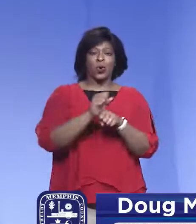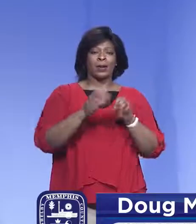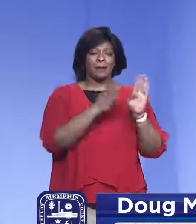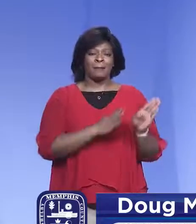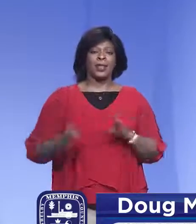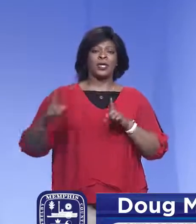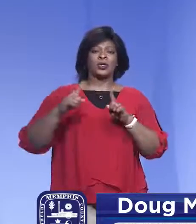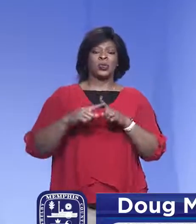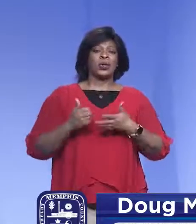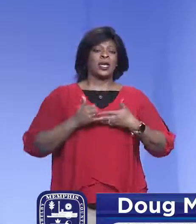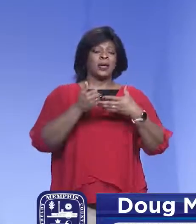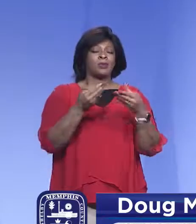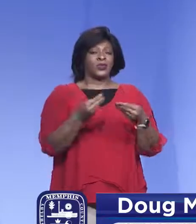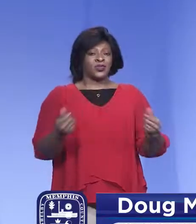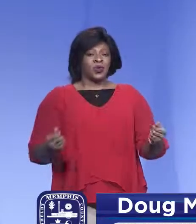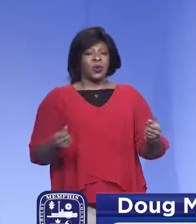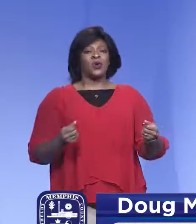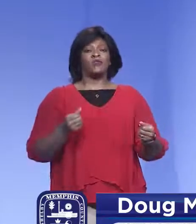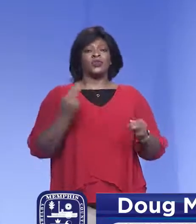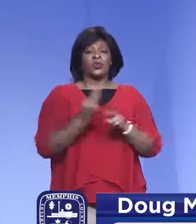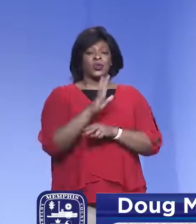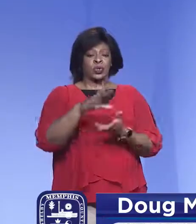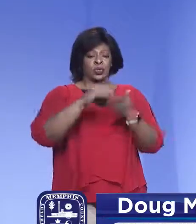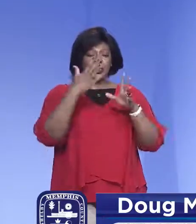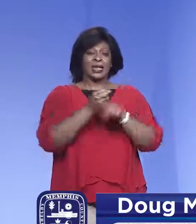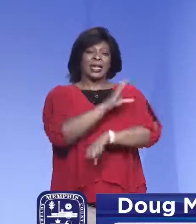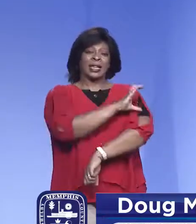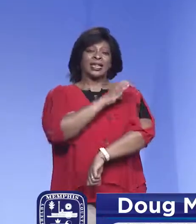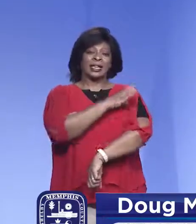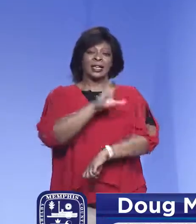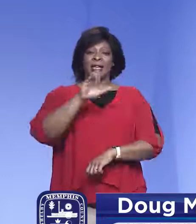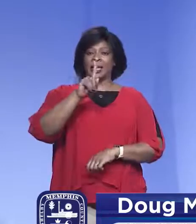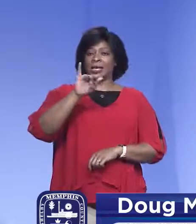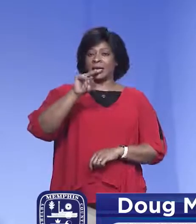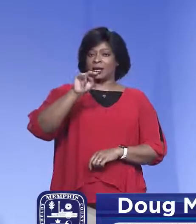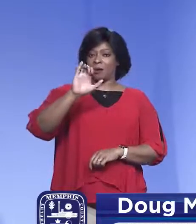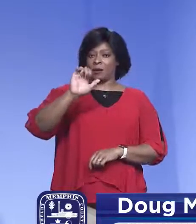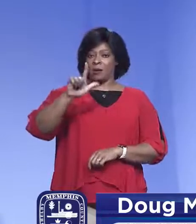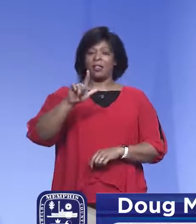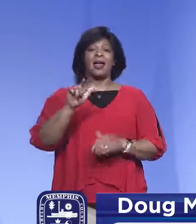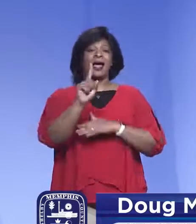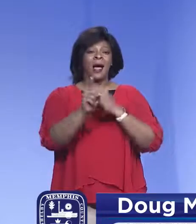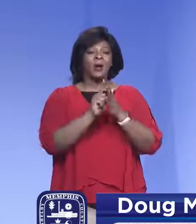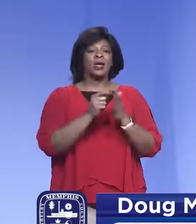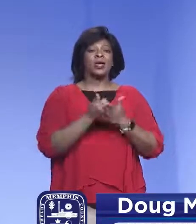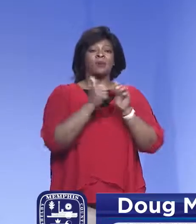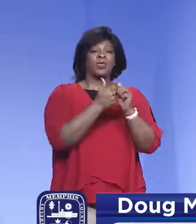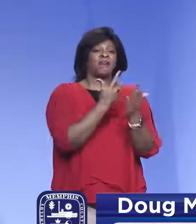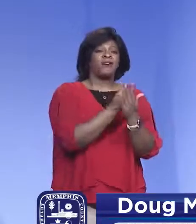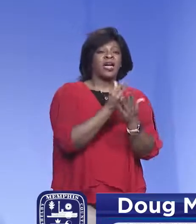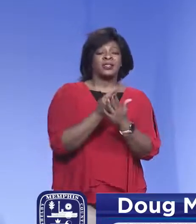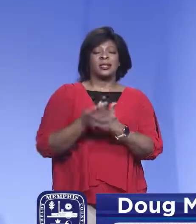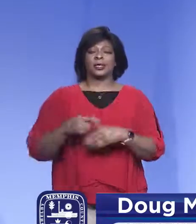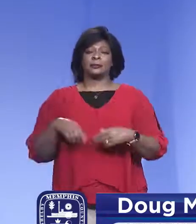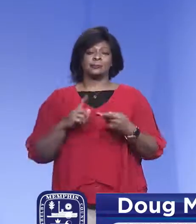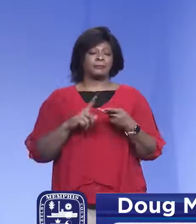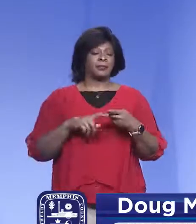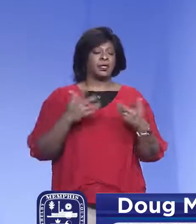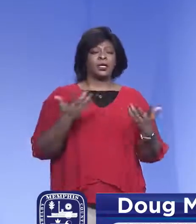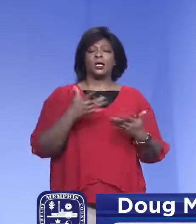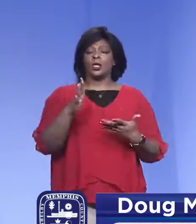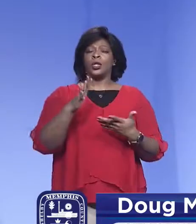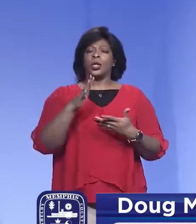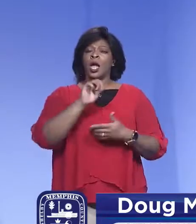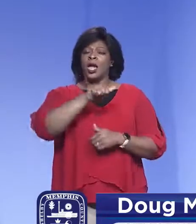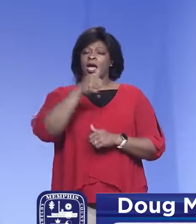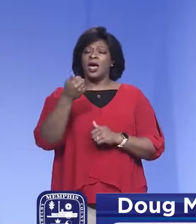to consolidate their students to get clinical hours by helping out with things like vaccinations, and they're exploring